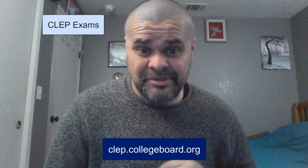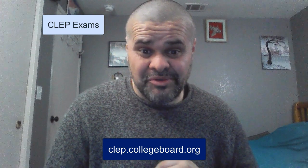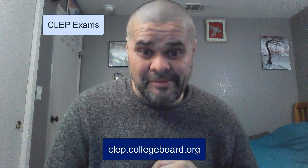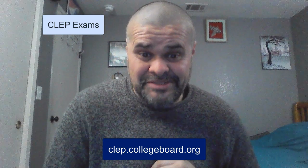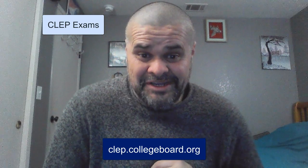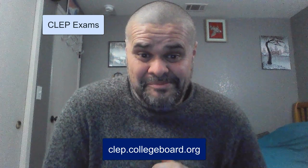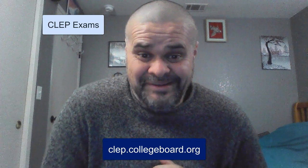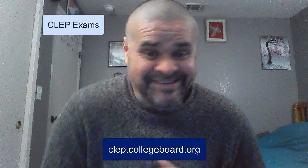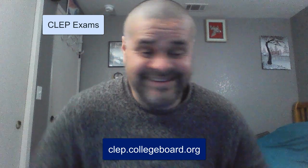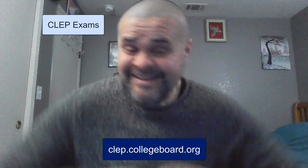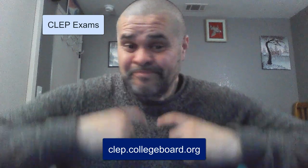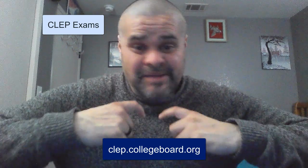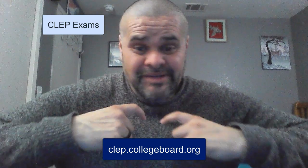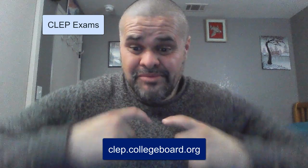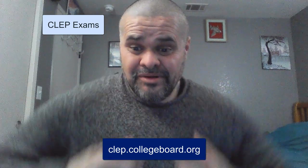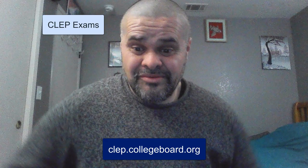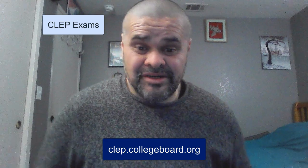put the website up again. I'm like a broken record.